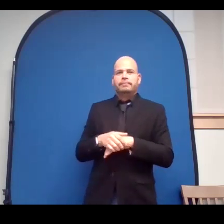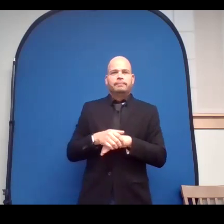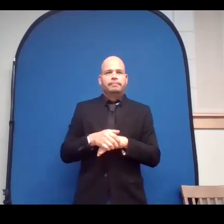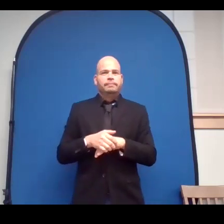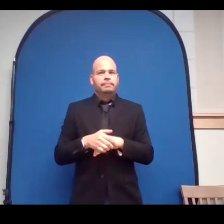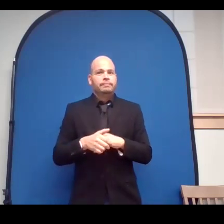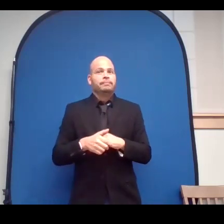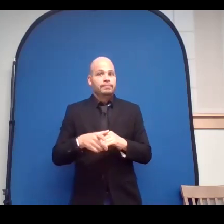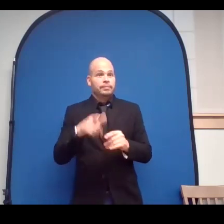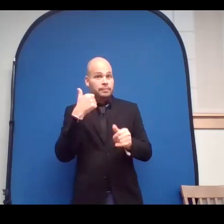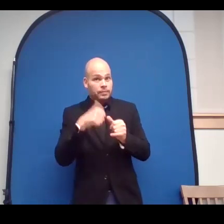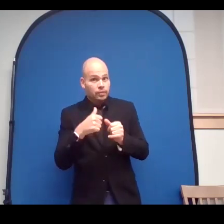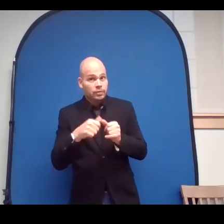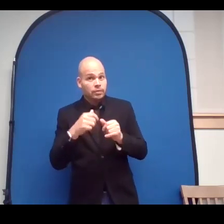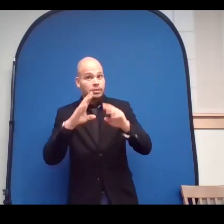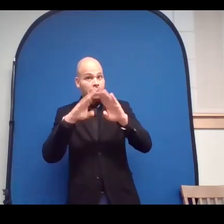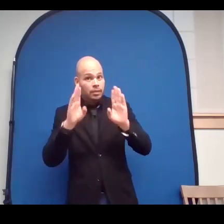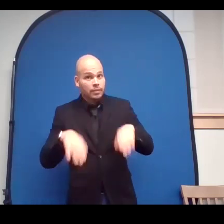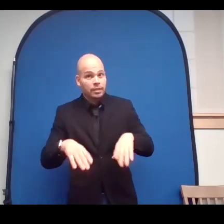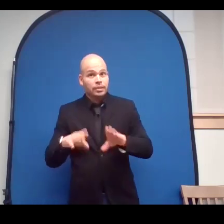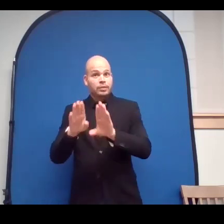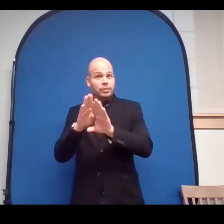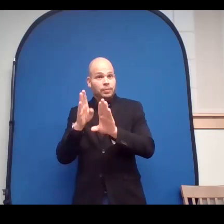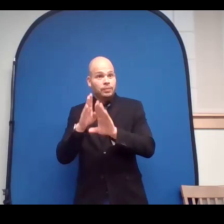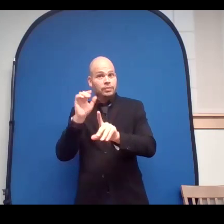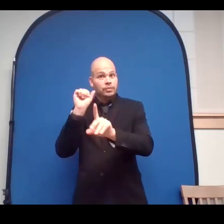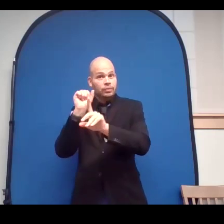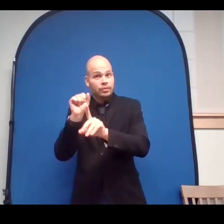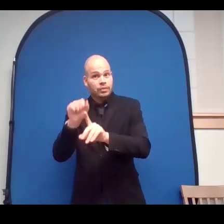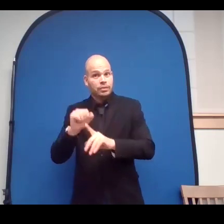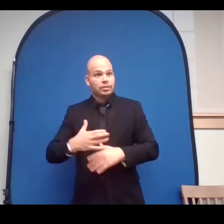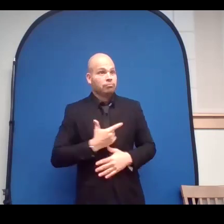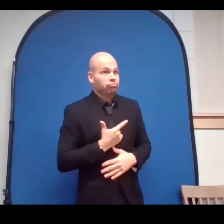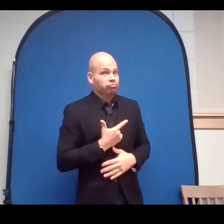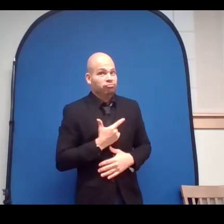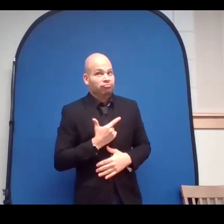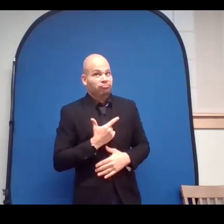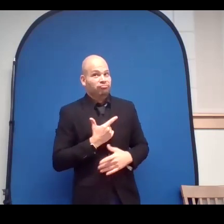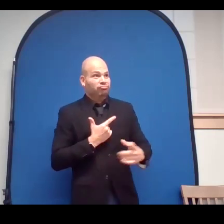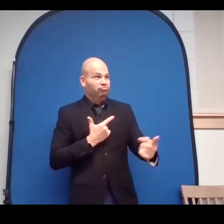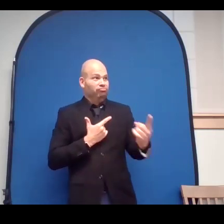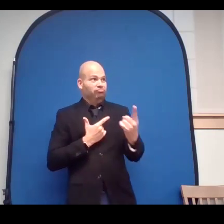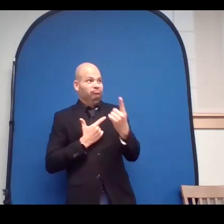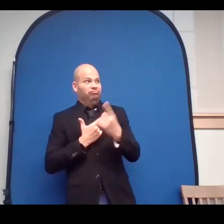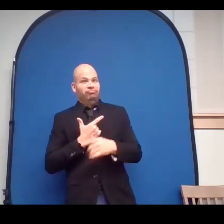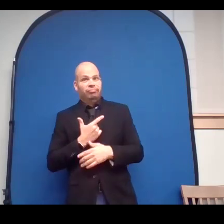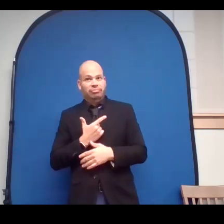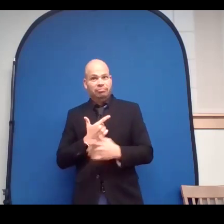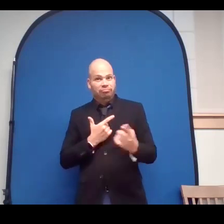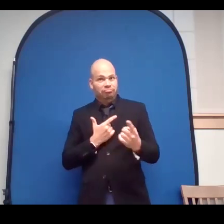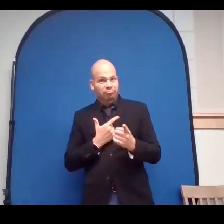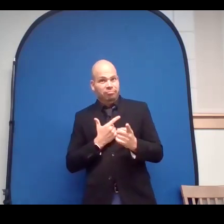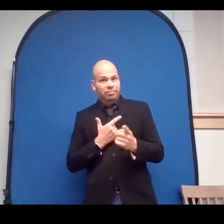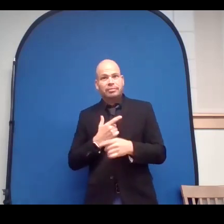the door with a gun, right? You'd been told that. I understand, but again, as I discussed, the context of that, whether it